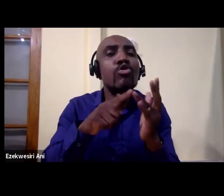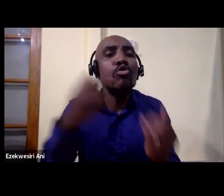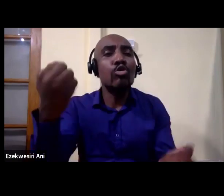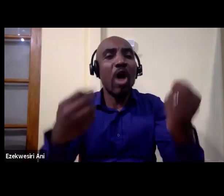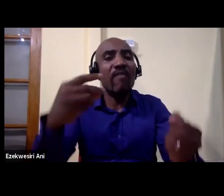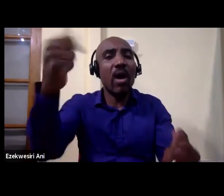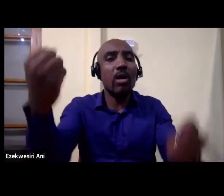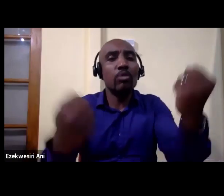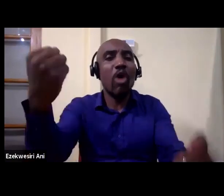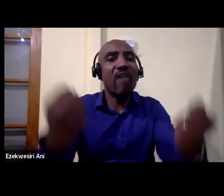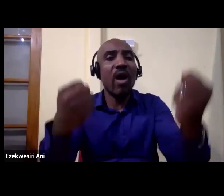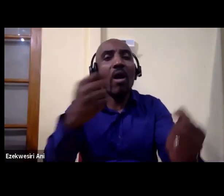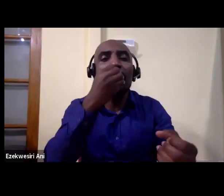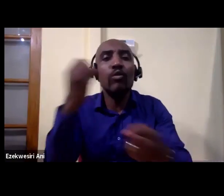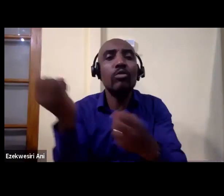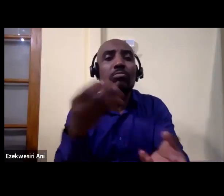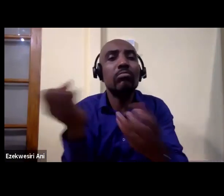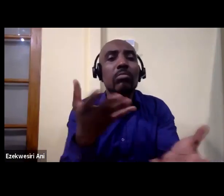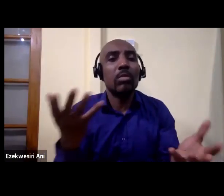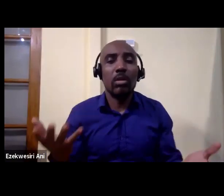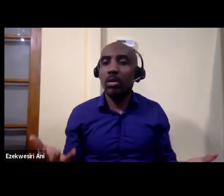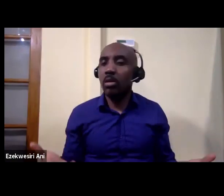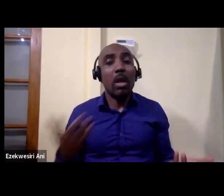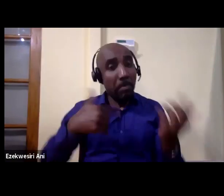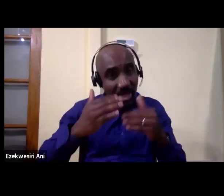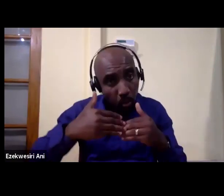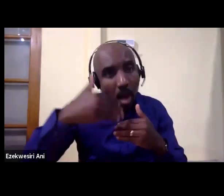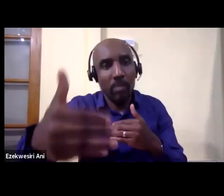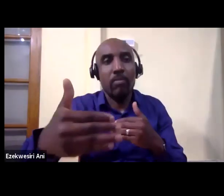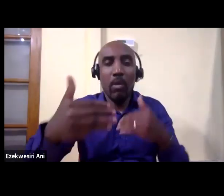make us more prone to this